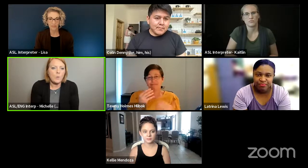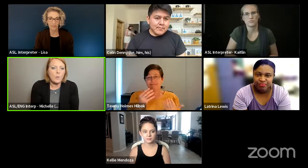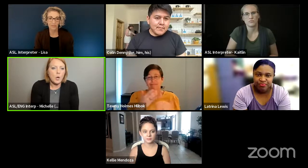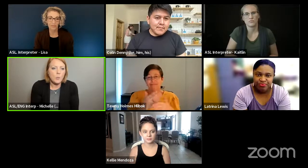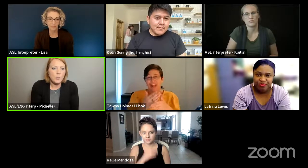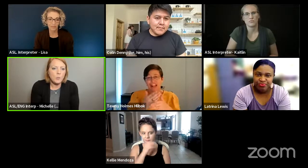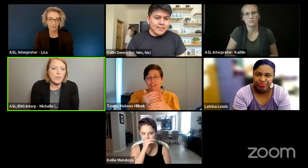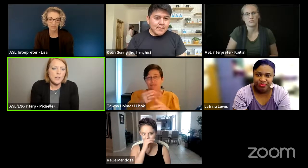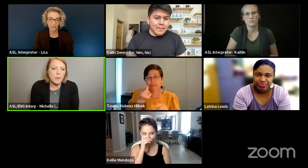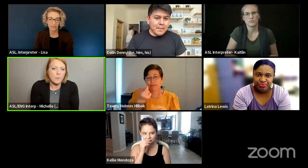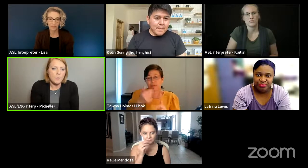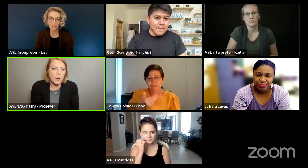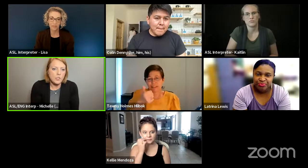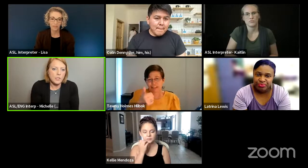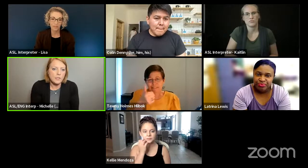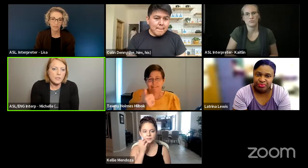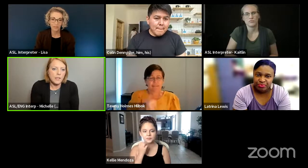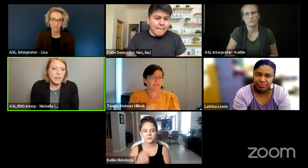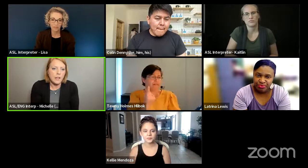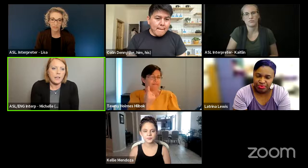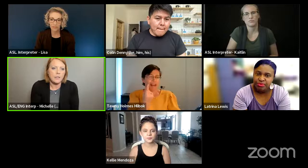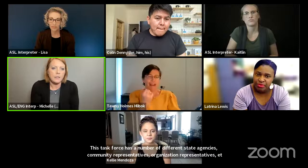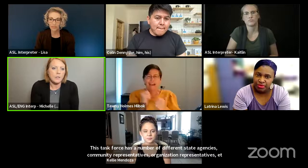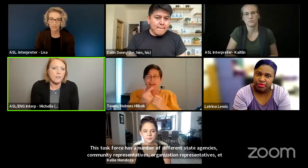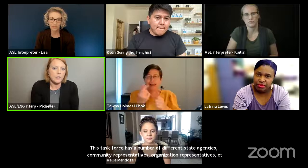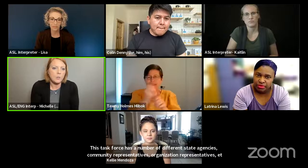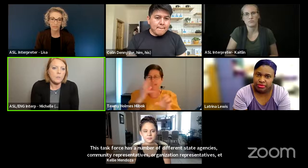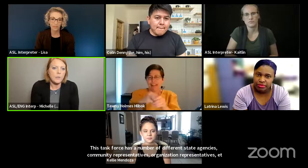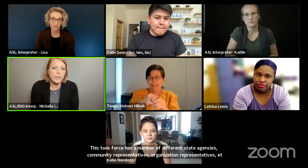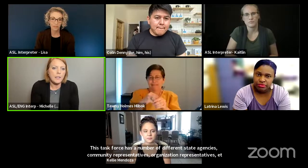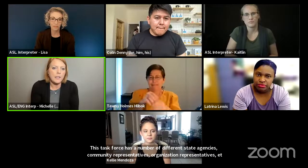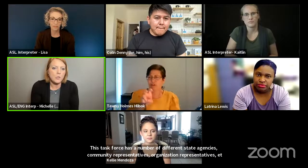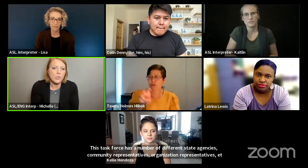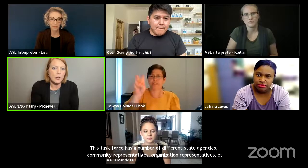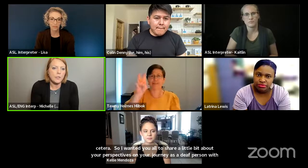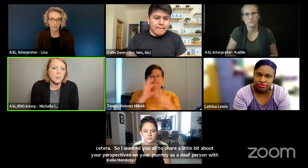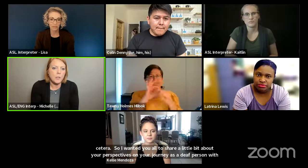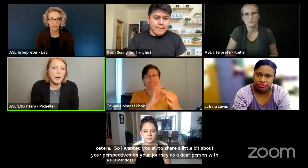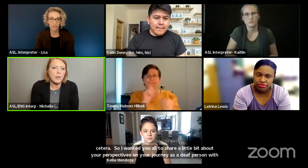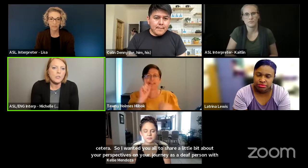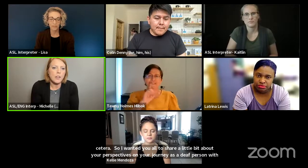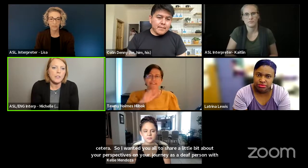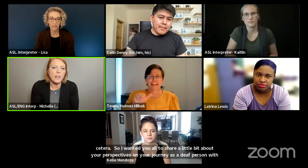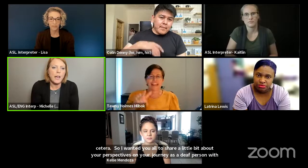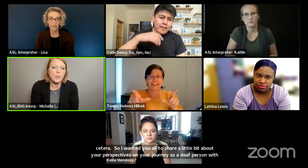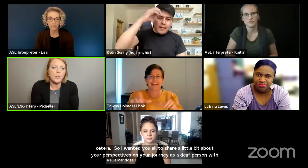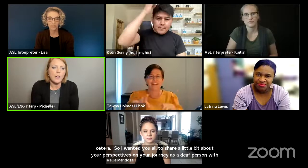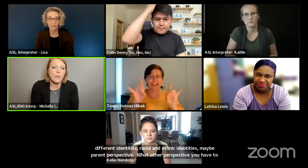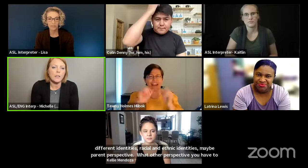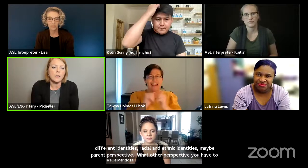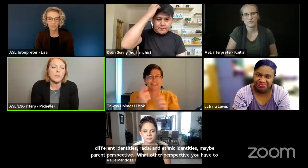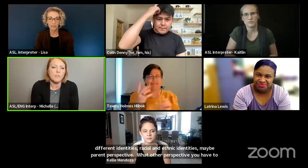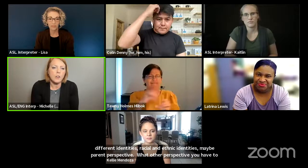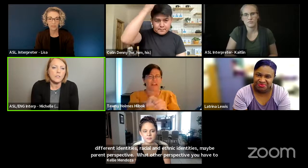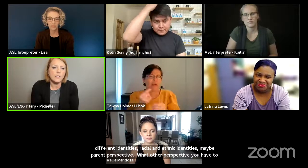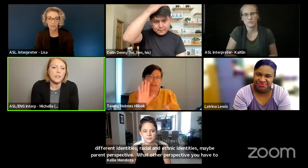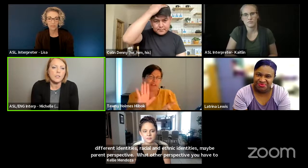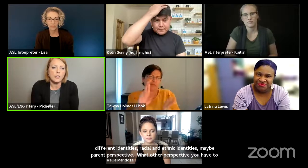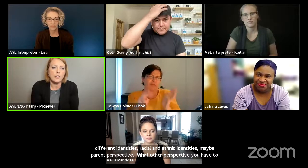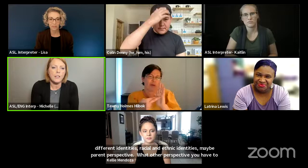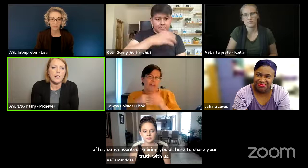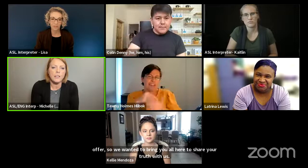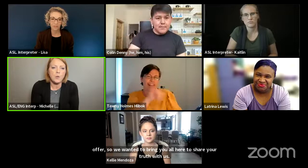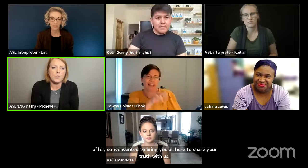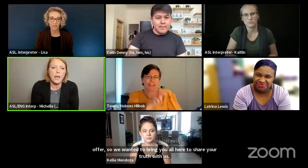So I will open with some questions. And the first one being, can you share a little bit about yourself and how you got involved